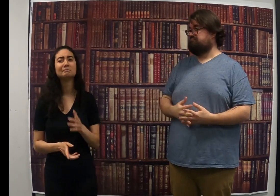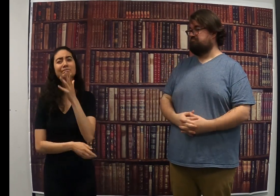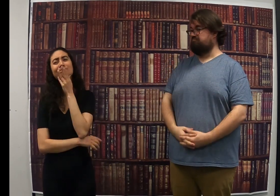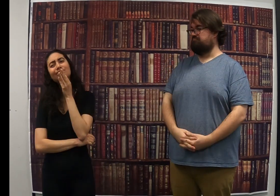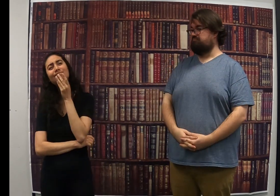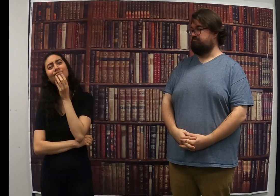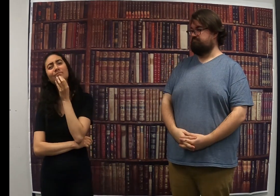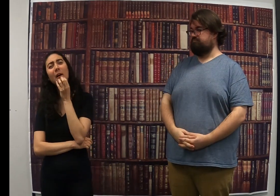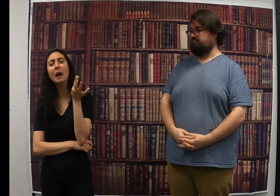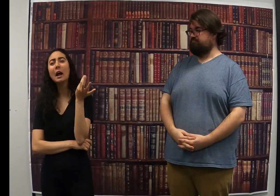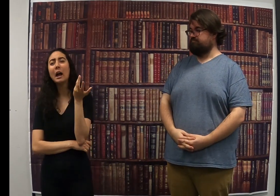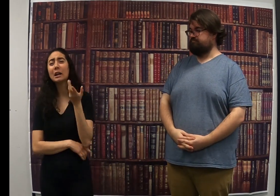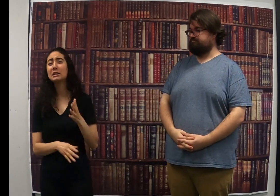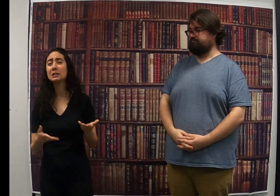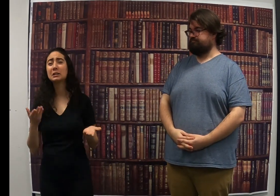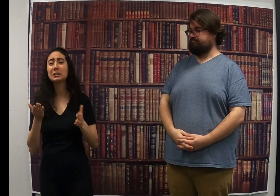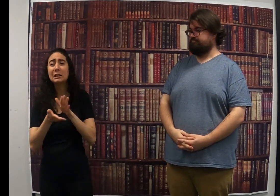Kindling, wood,